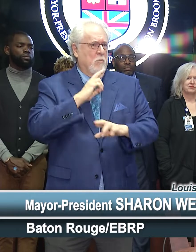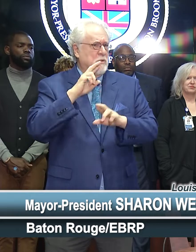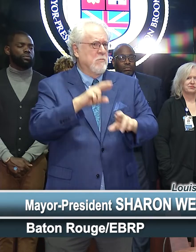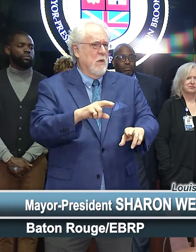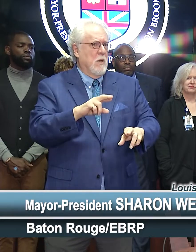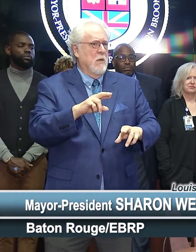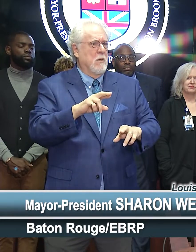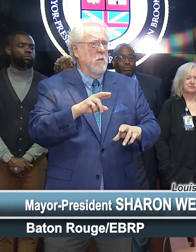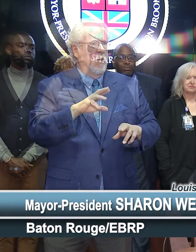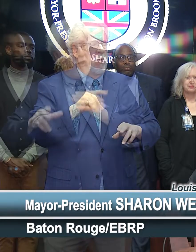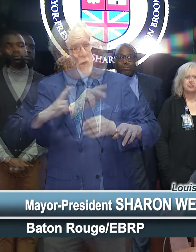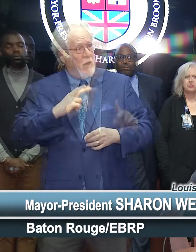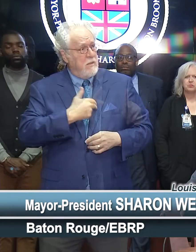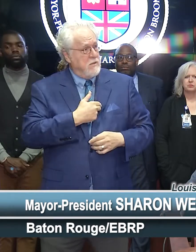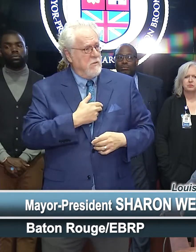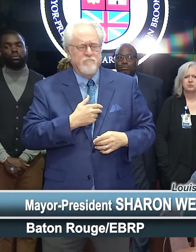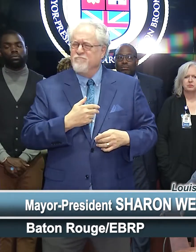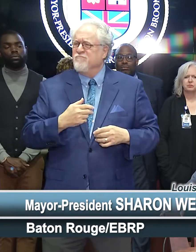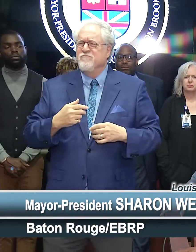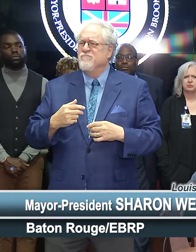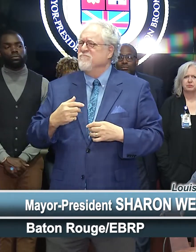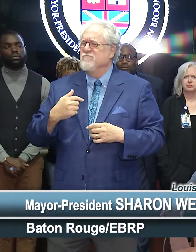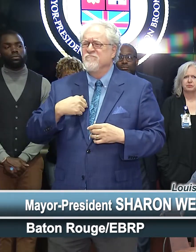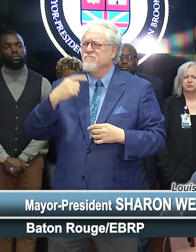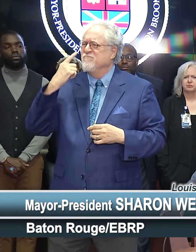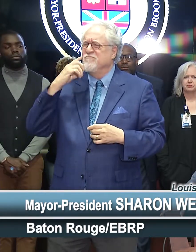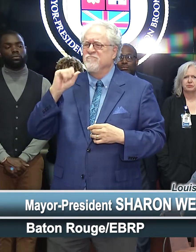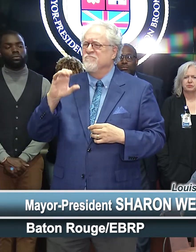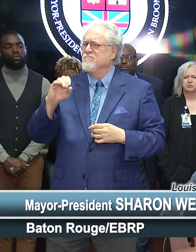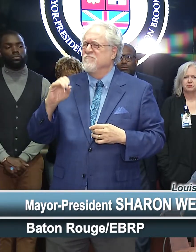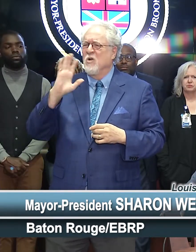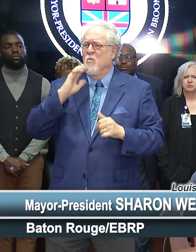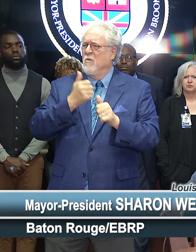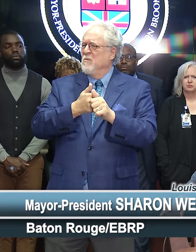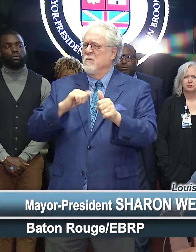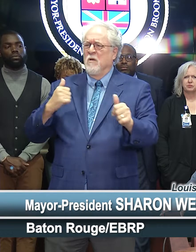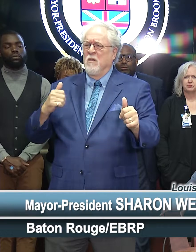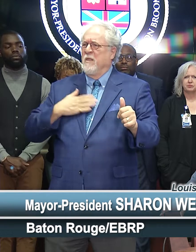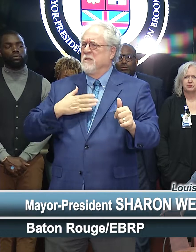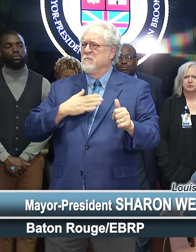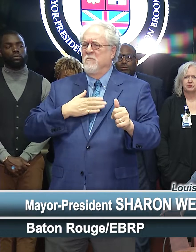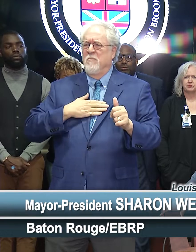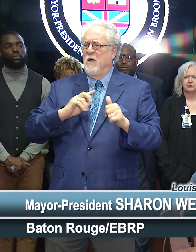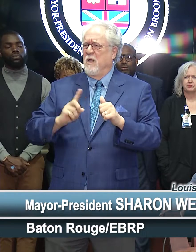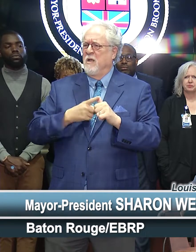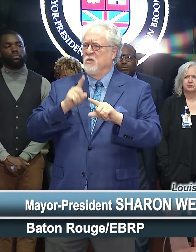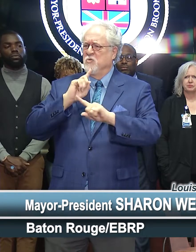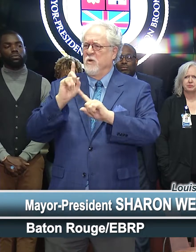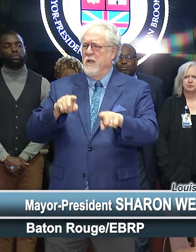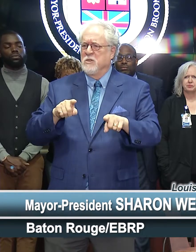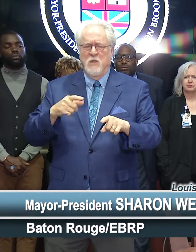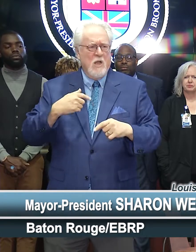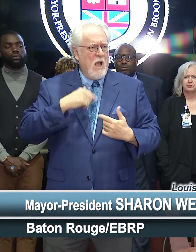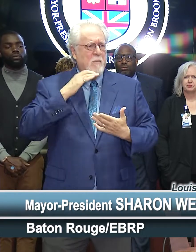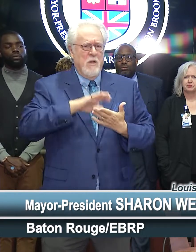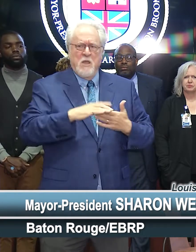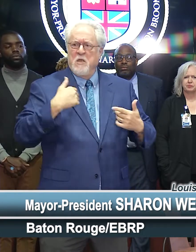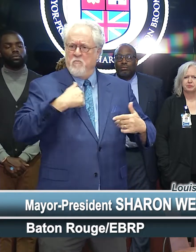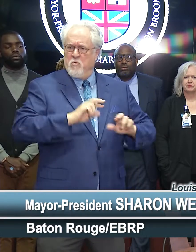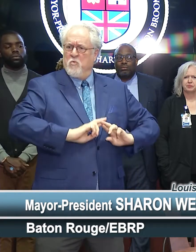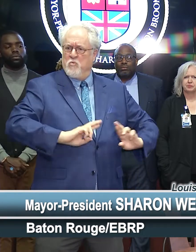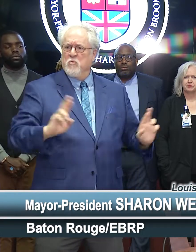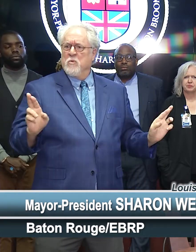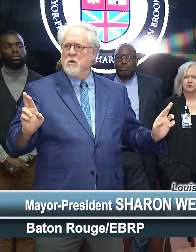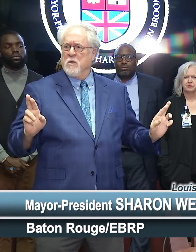to individuals. I don't think we're going to fall behind. That's my initial reaction, because I believe we're